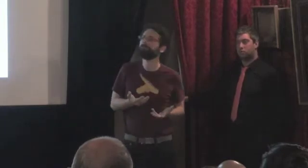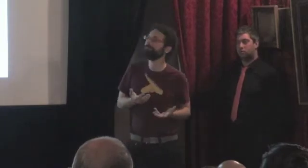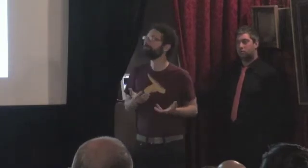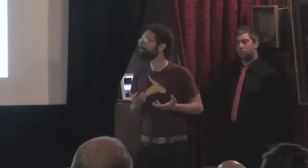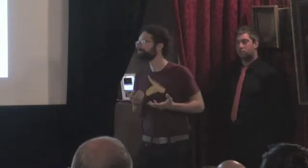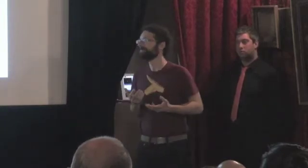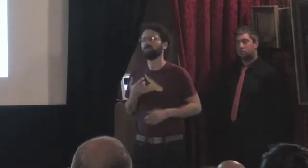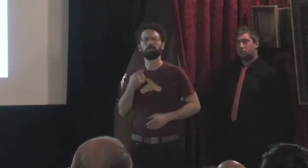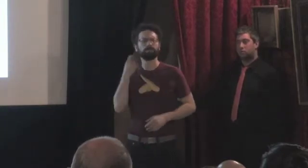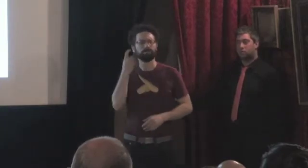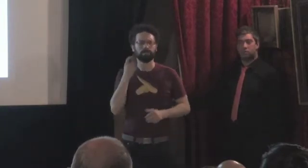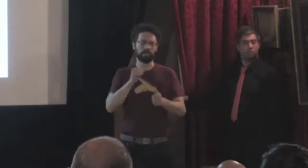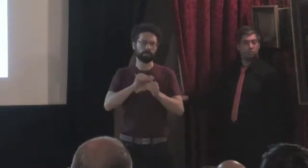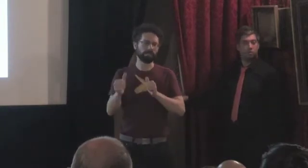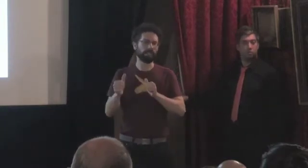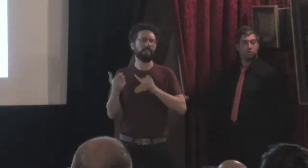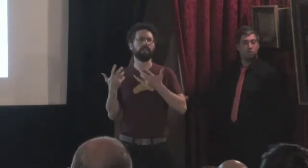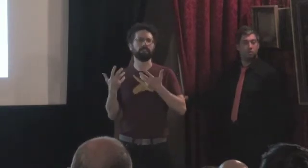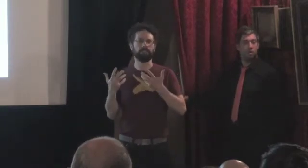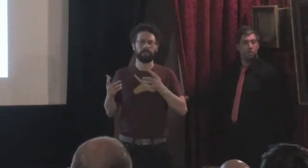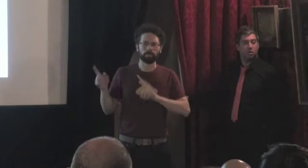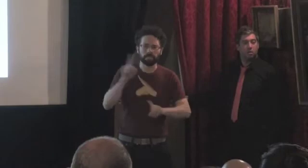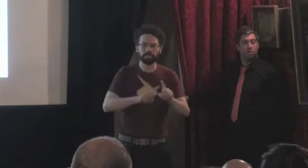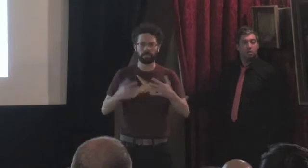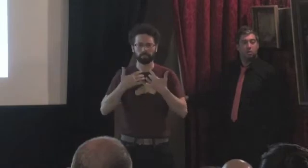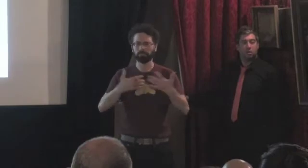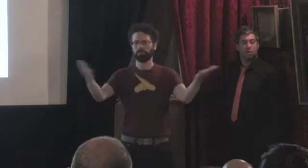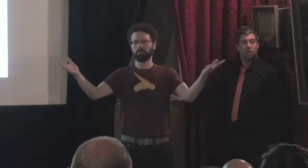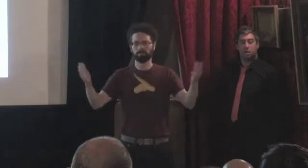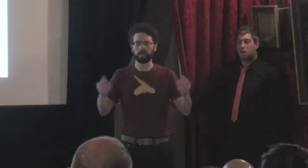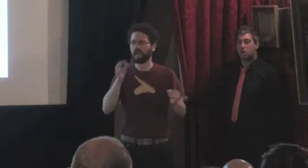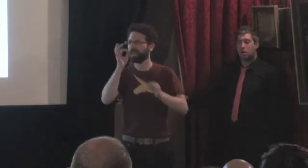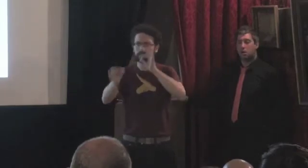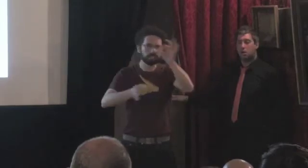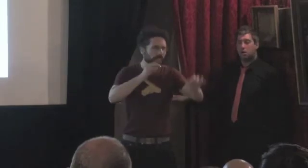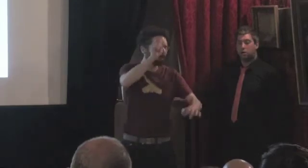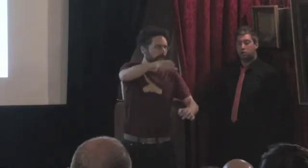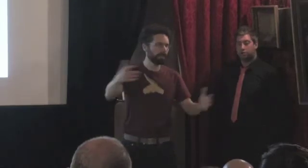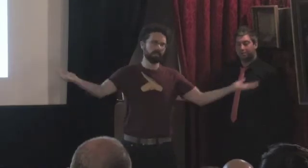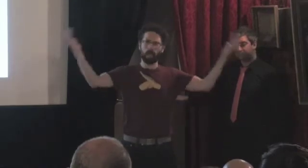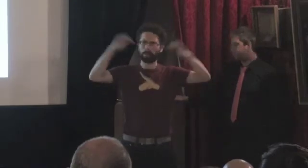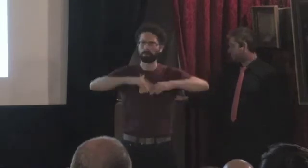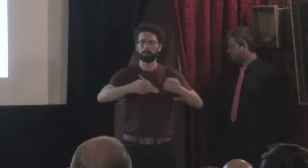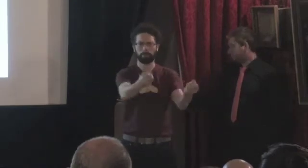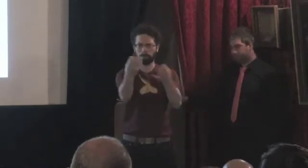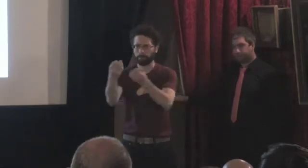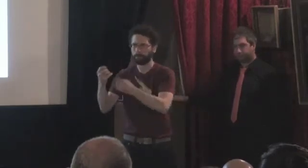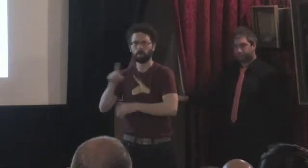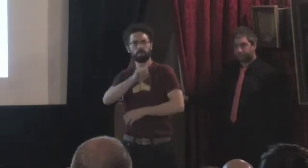doing. We felt that it was much better to have a meeting, to open it up and ask the deaf community themselves